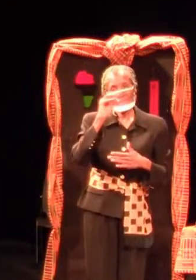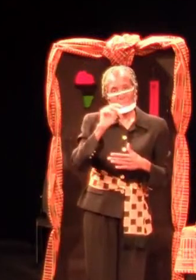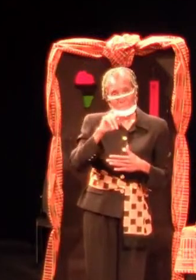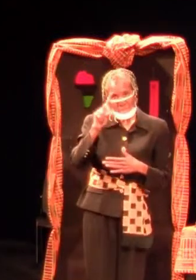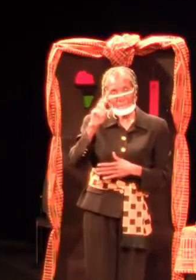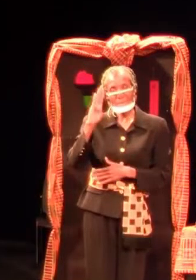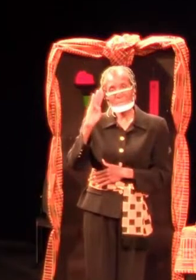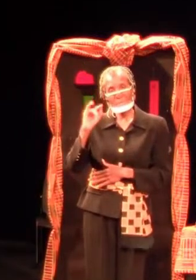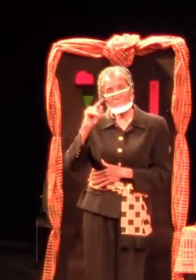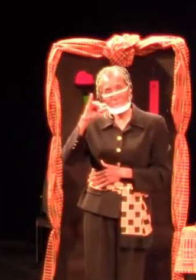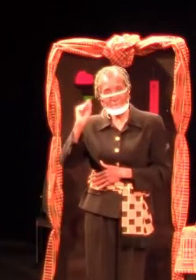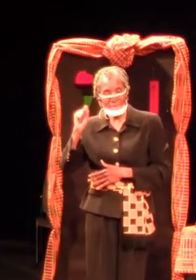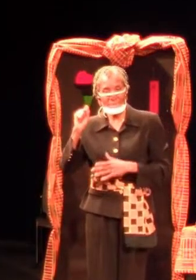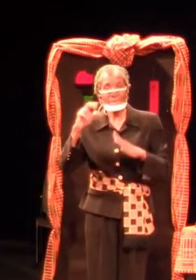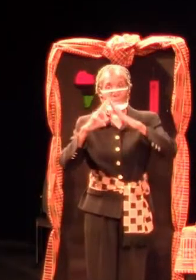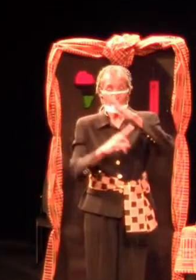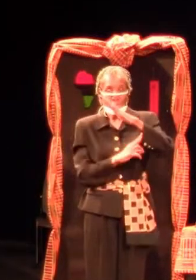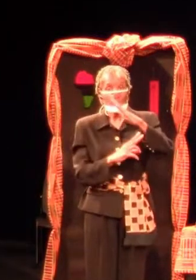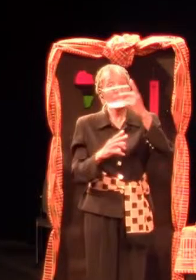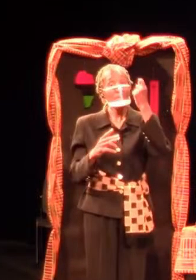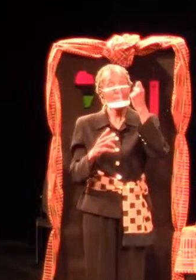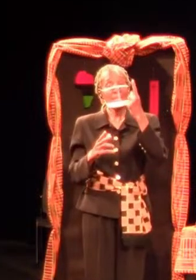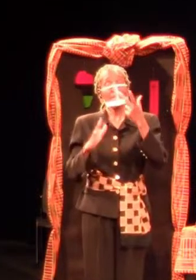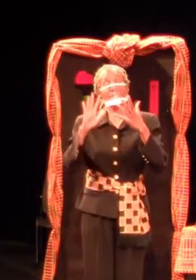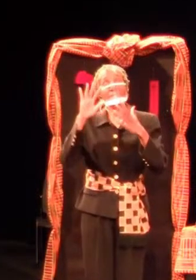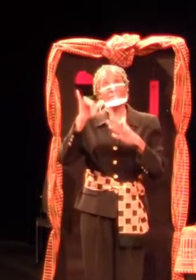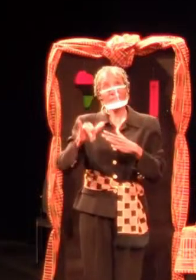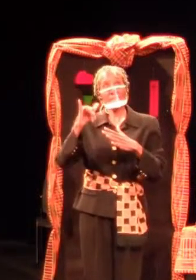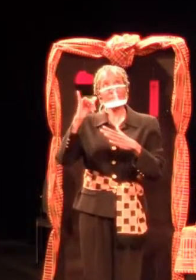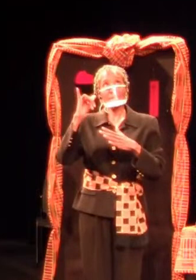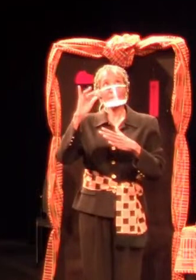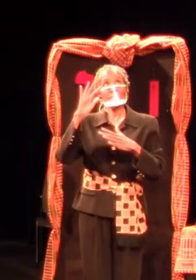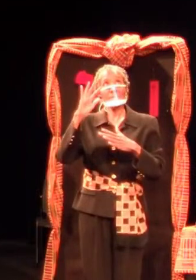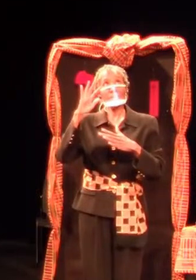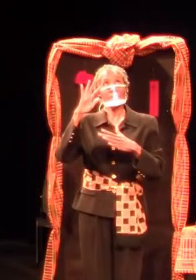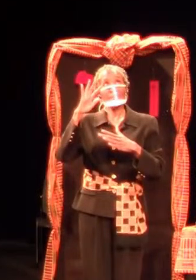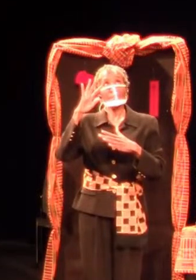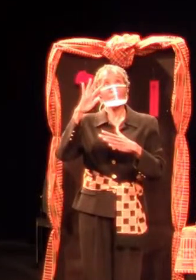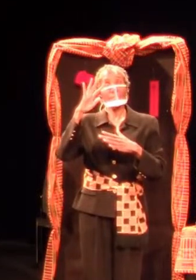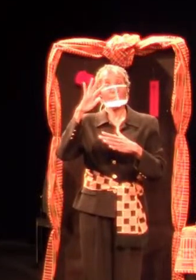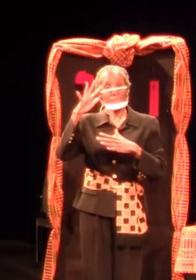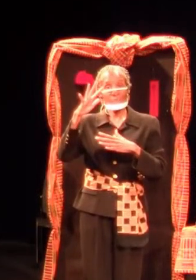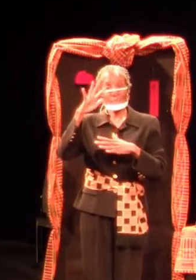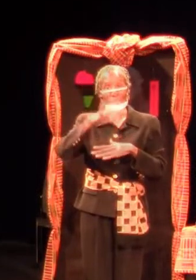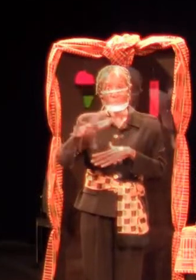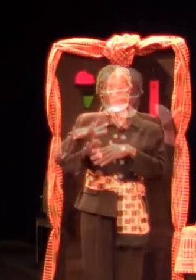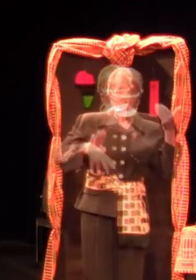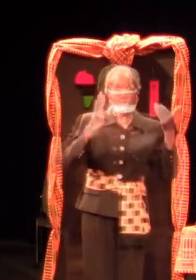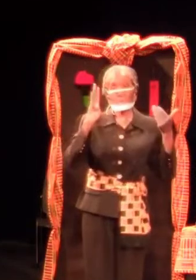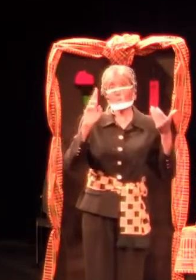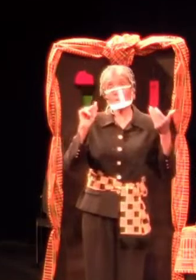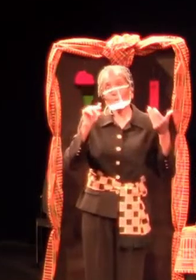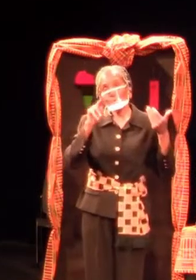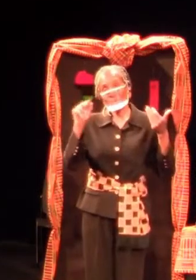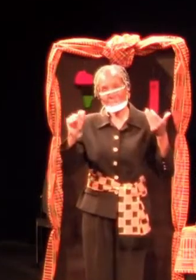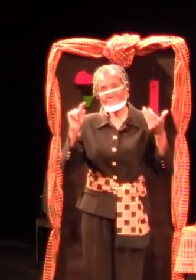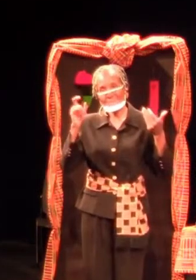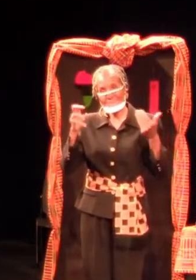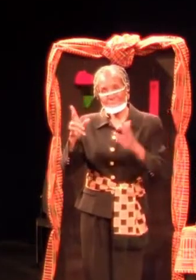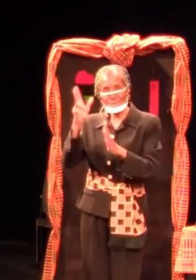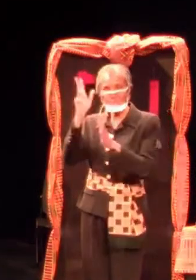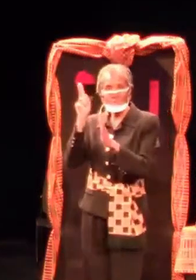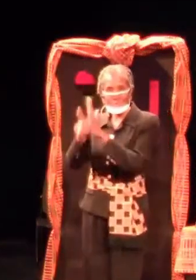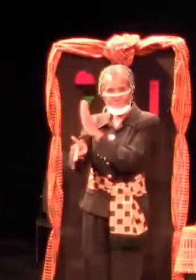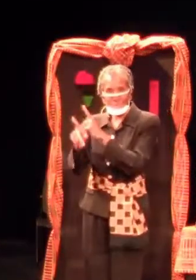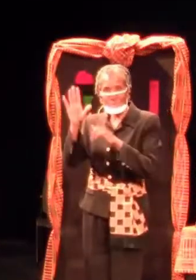55 years after the assassination, before the assassination of Breonna Taylor. The African American